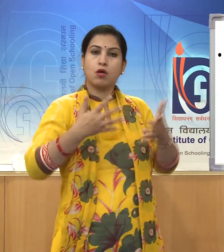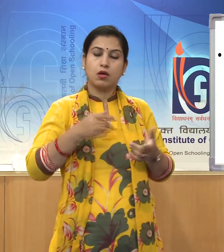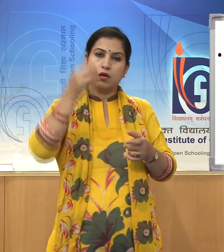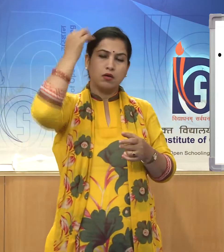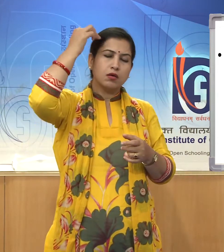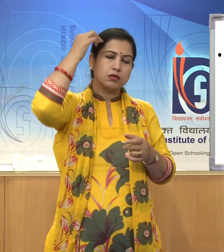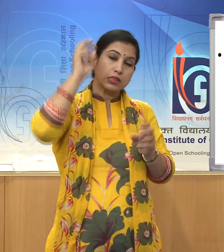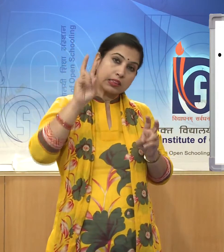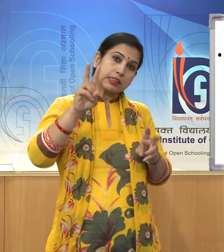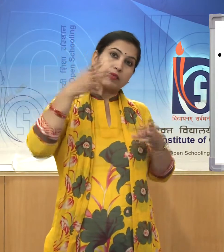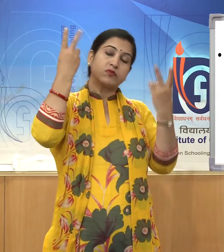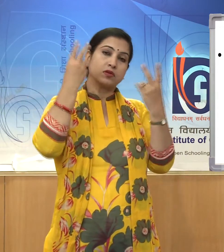in their works.